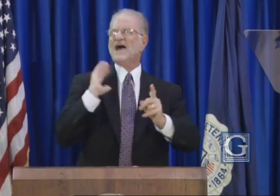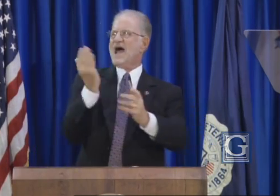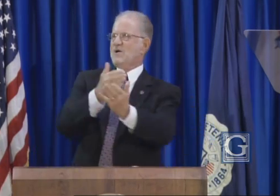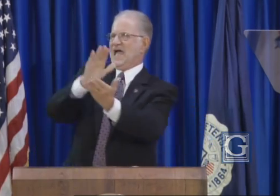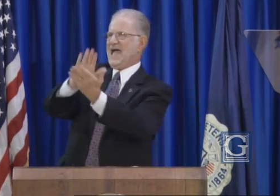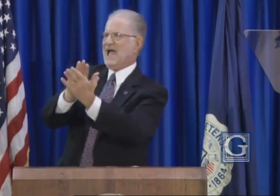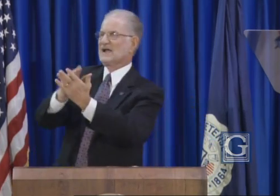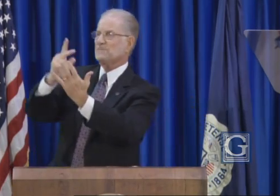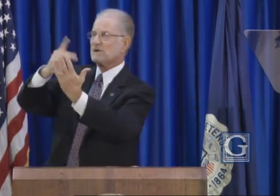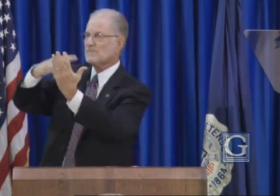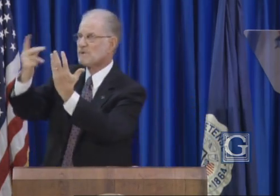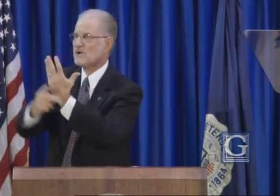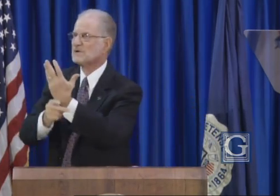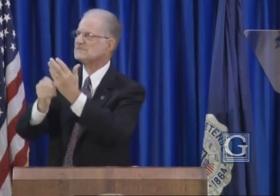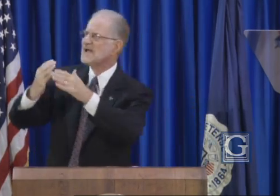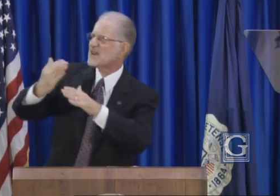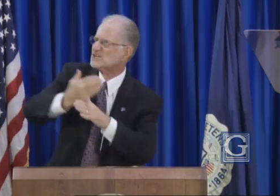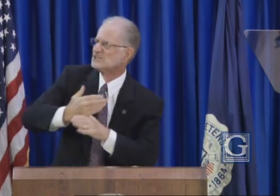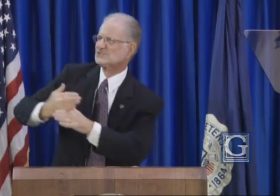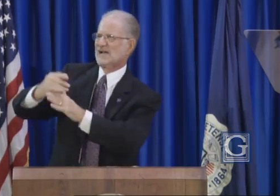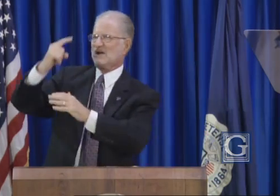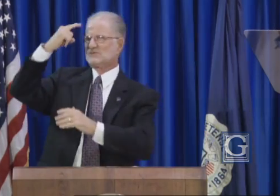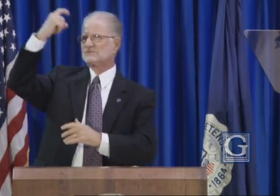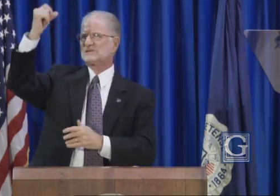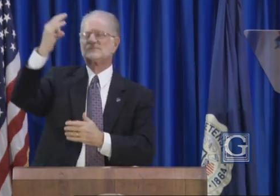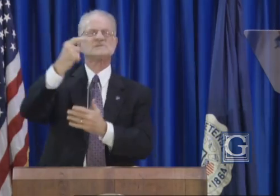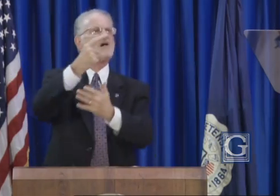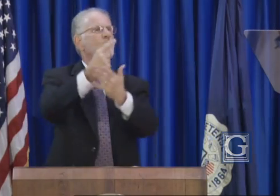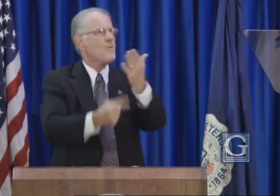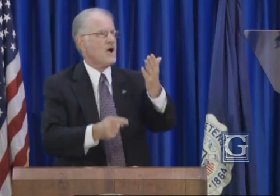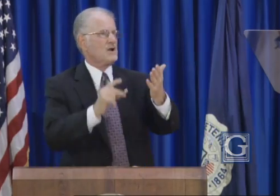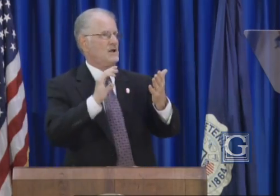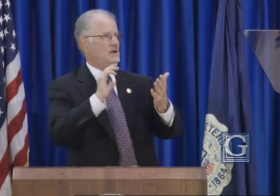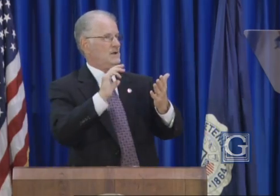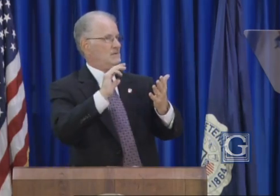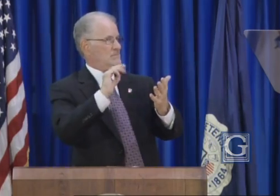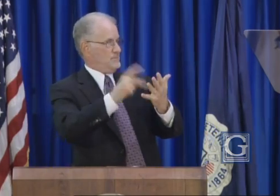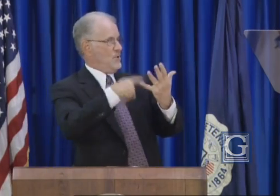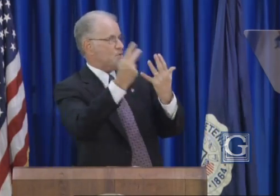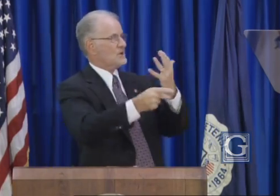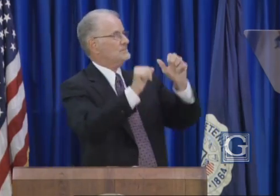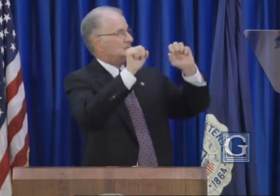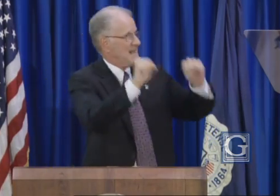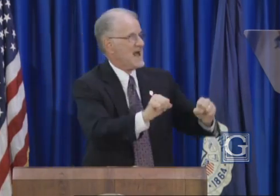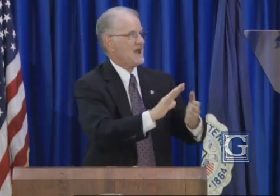Allow me to talk to our academic programs and share dreams of what those programs can